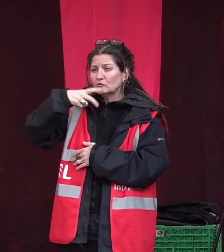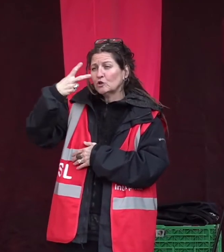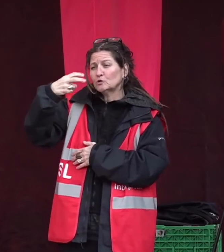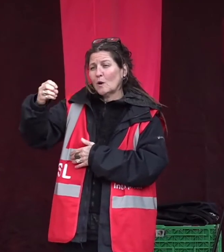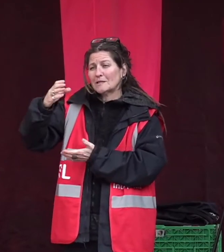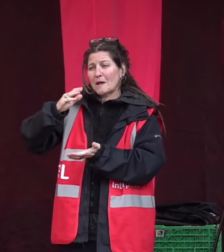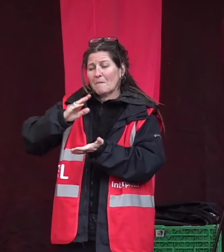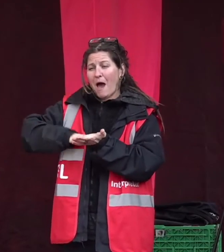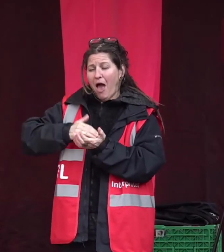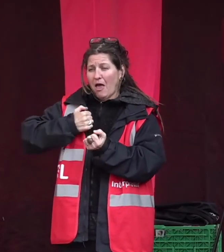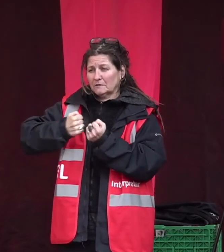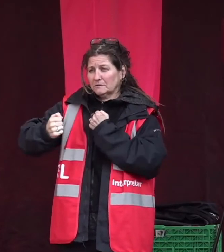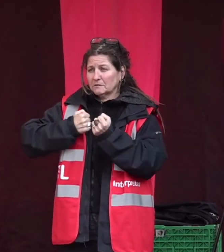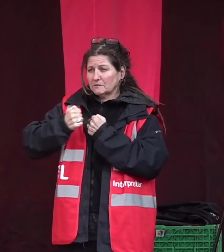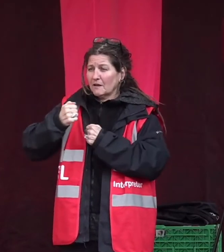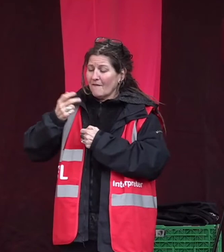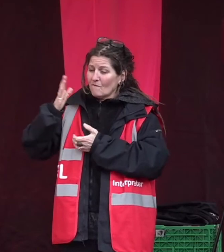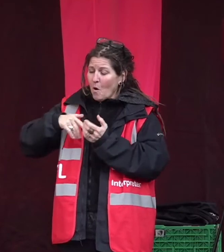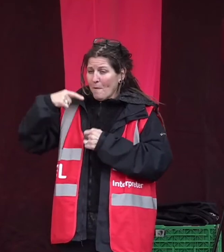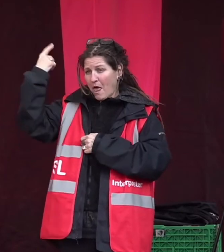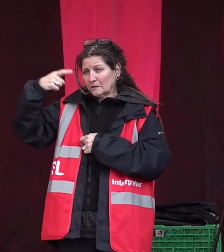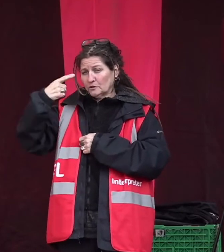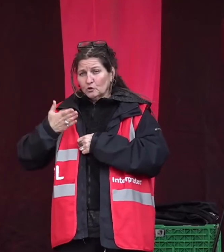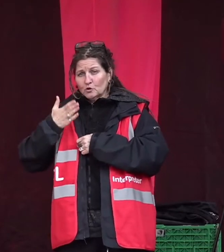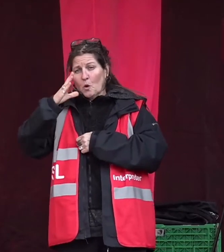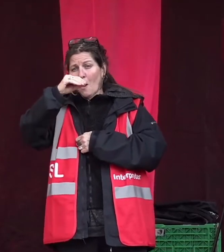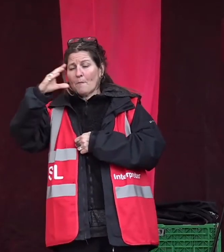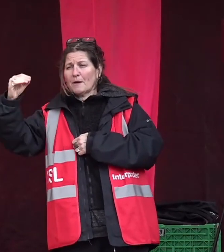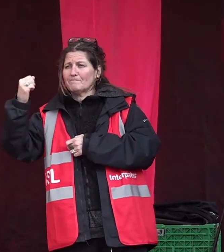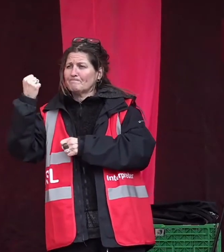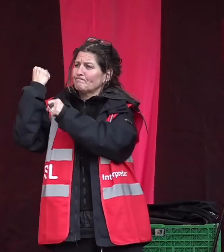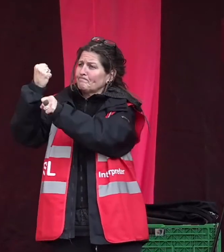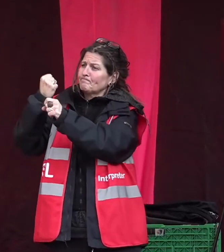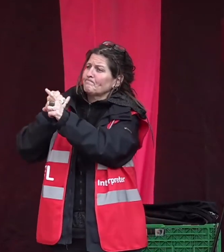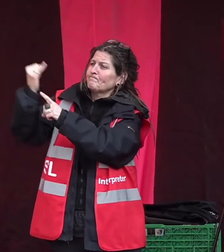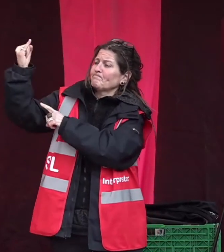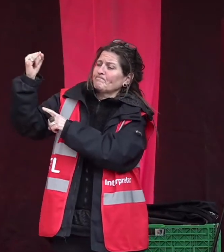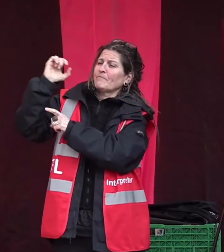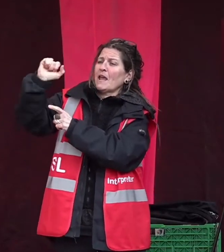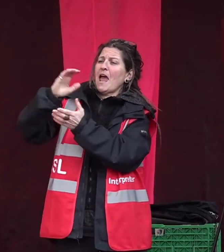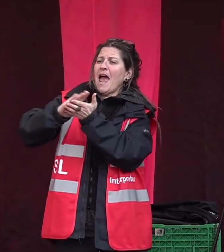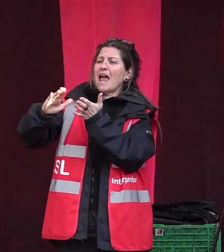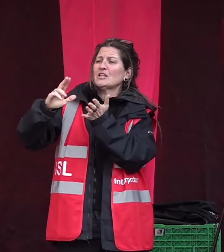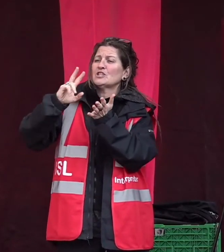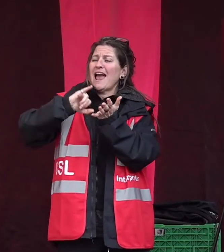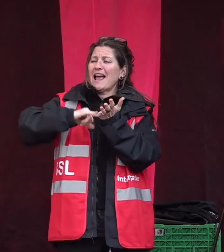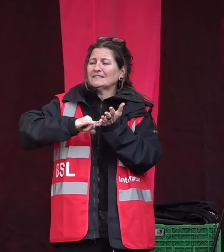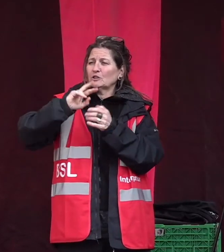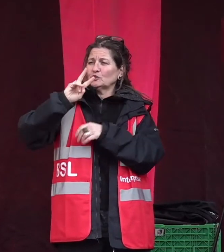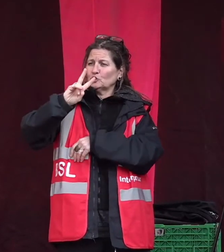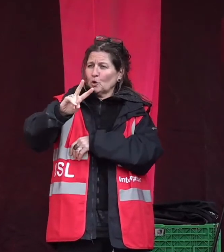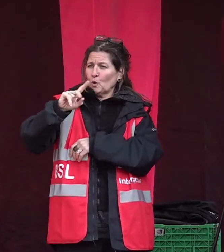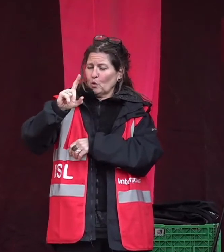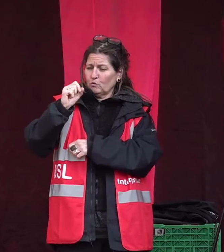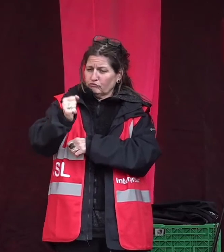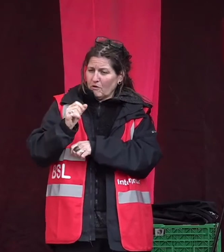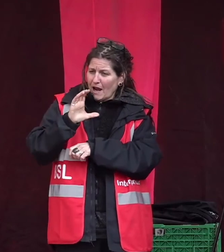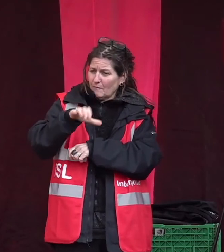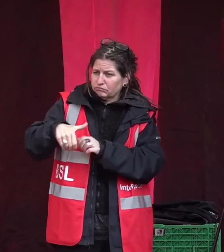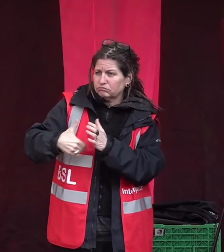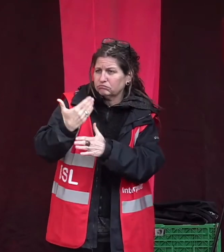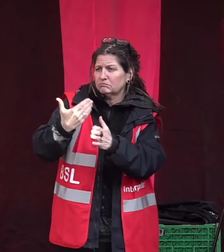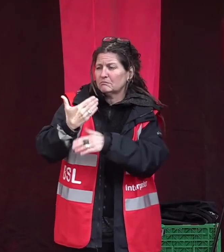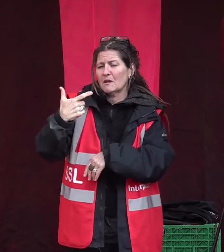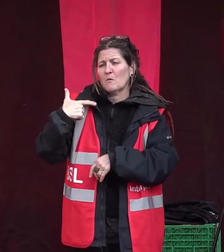London to protest against HS2. We worked together against HS2, all of us, we worked in XR, we worked in so many